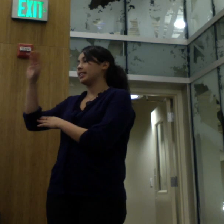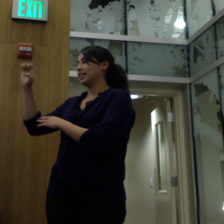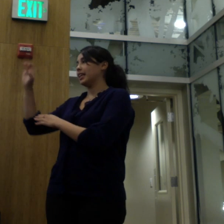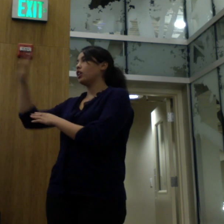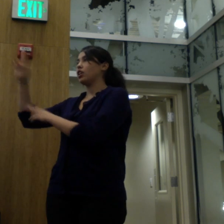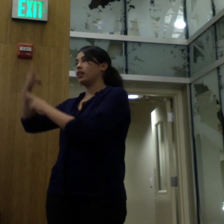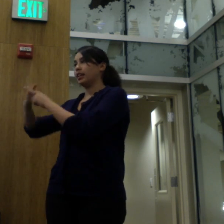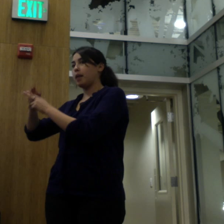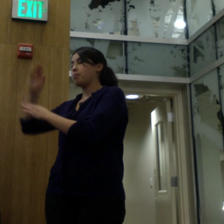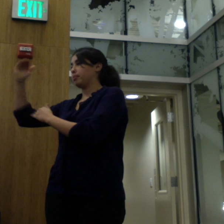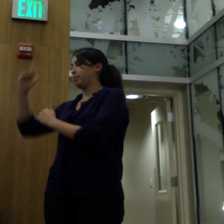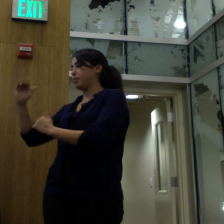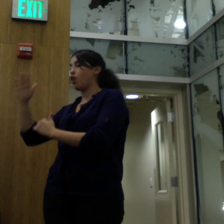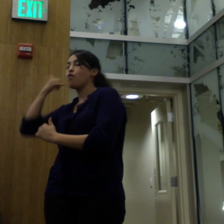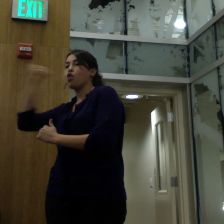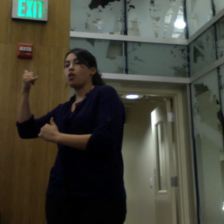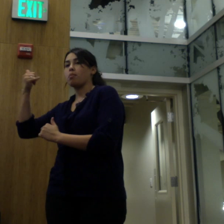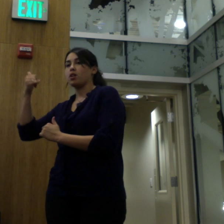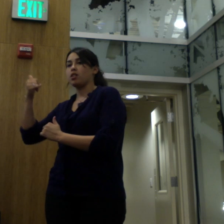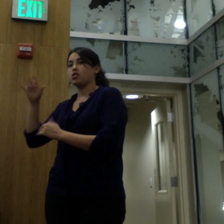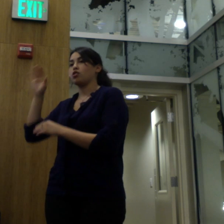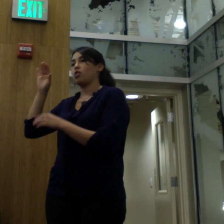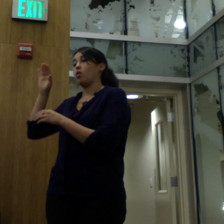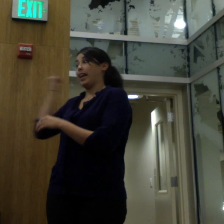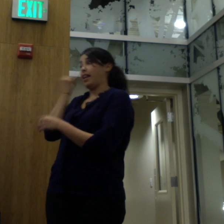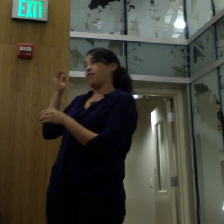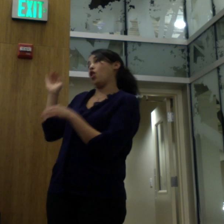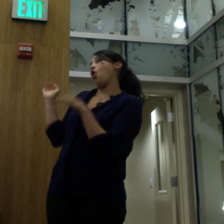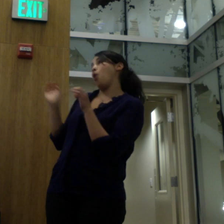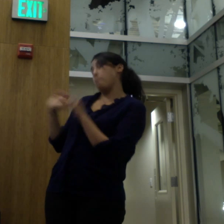emergency. Okay?